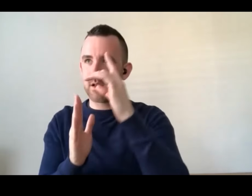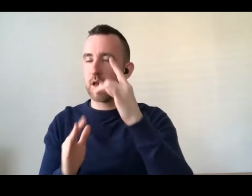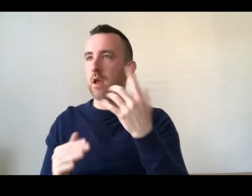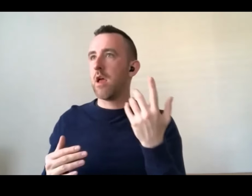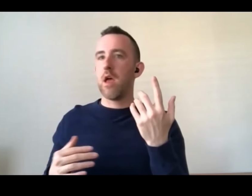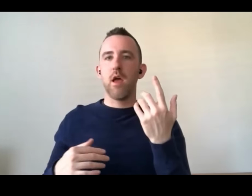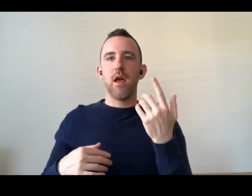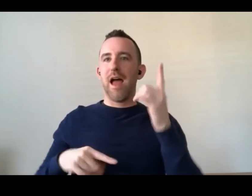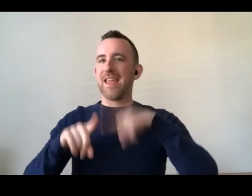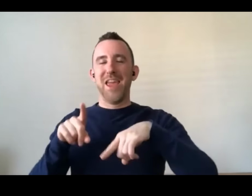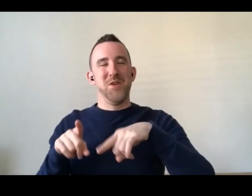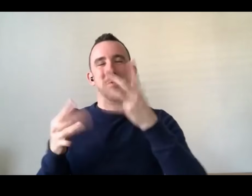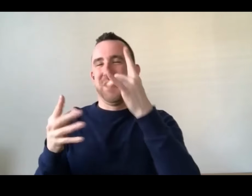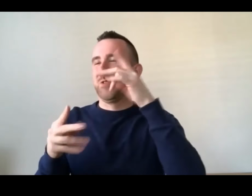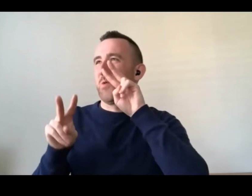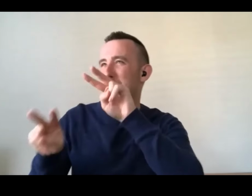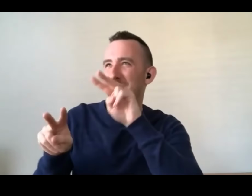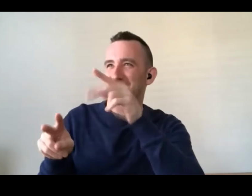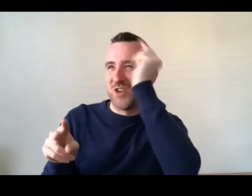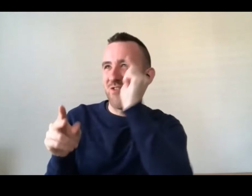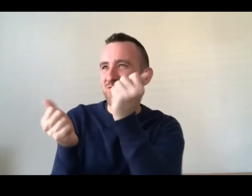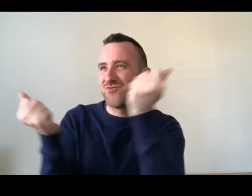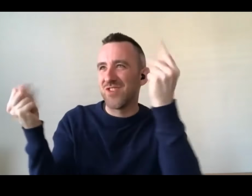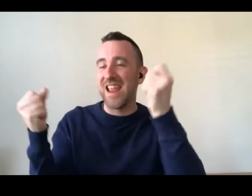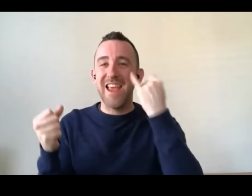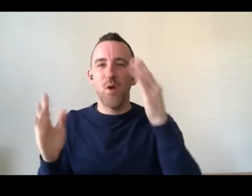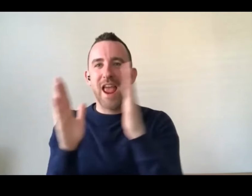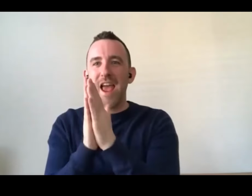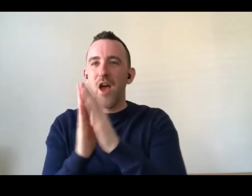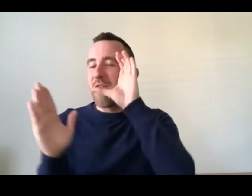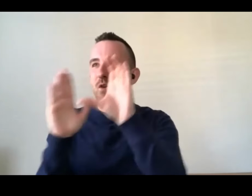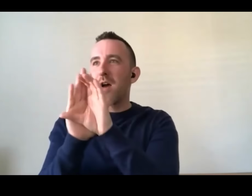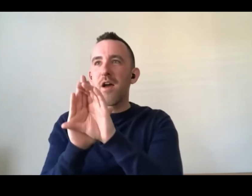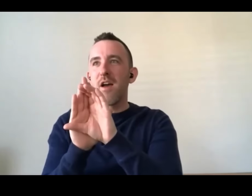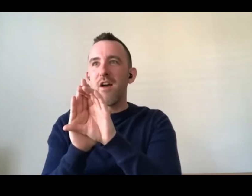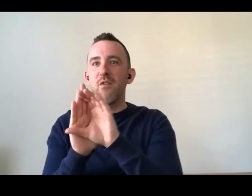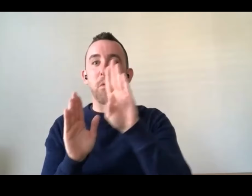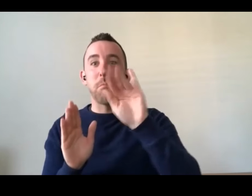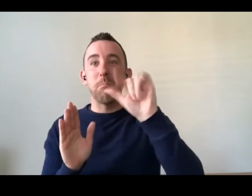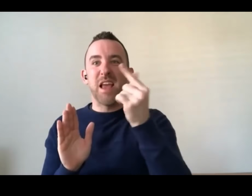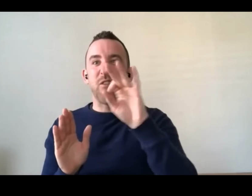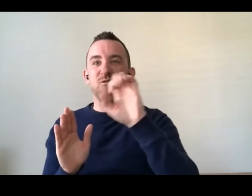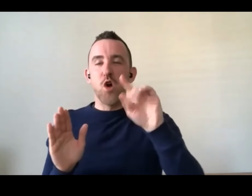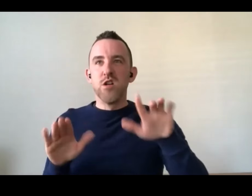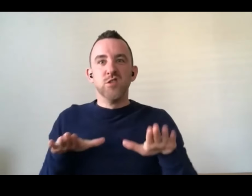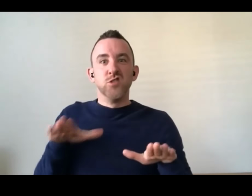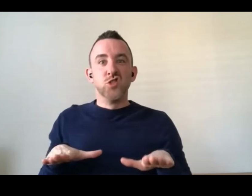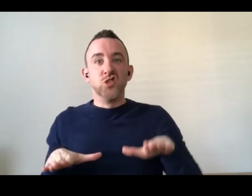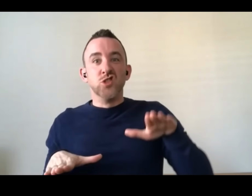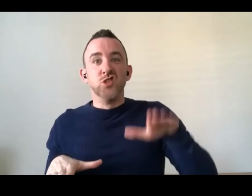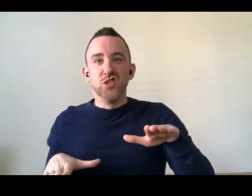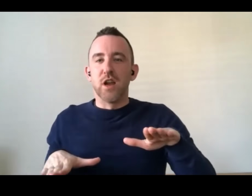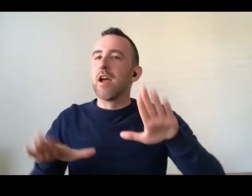watch Jeffrey try to sign this. If we ask for a photo of Bigfoot, we don't want